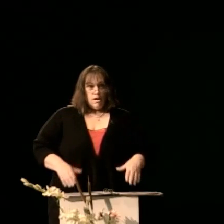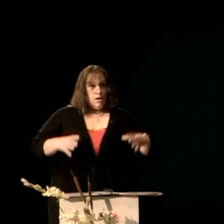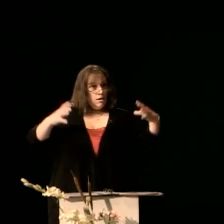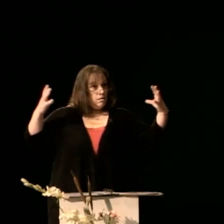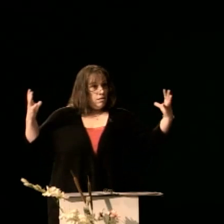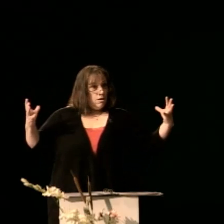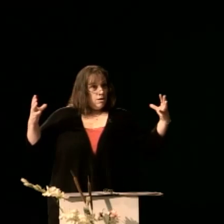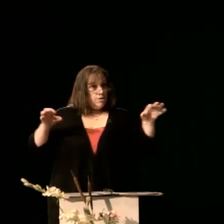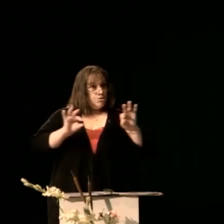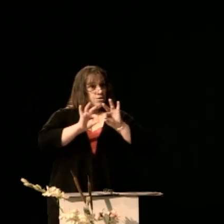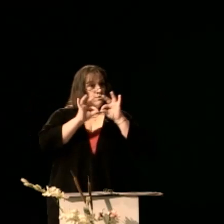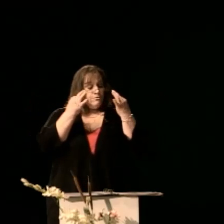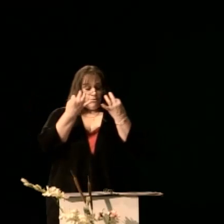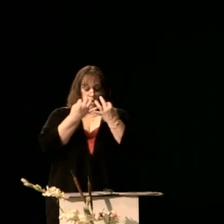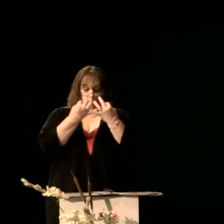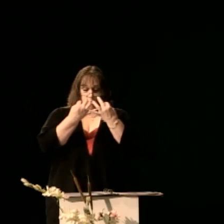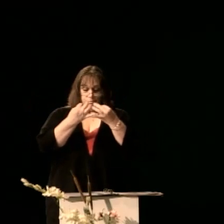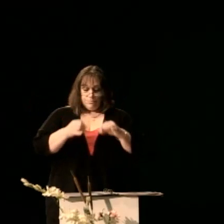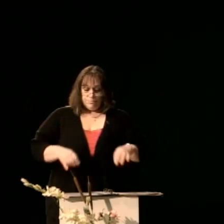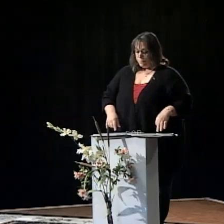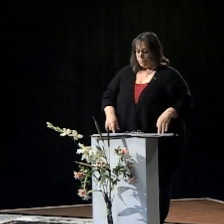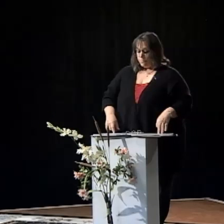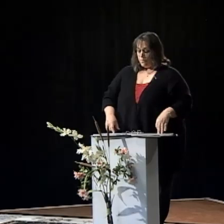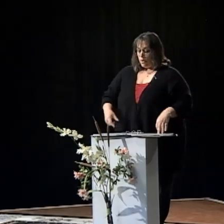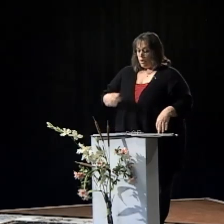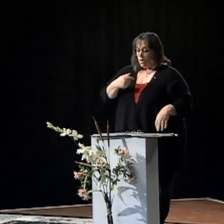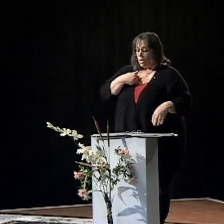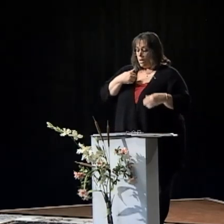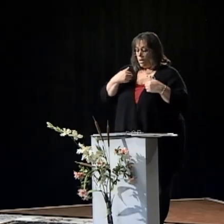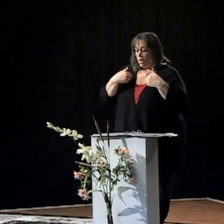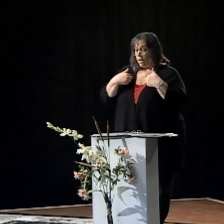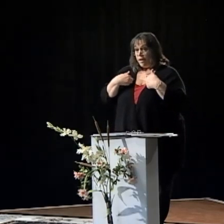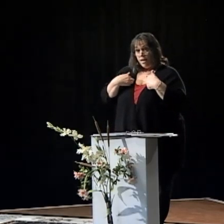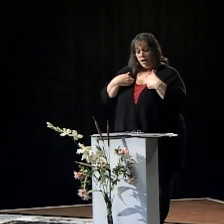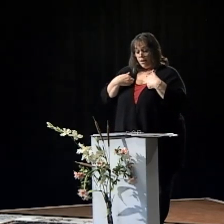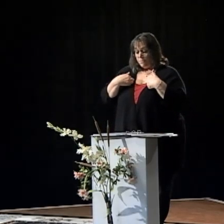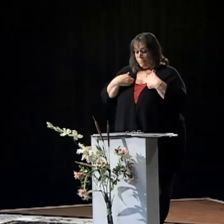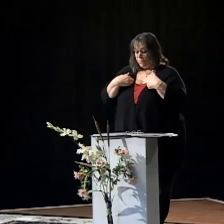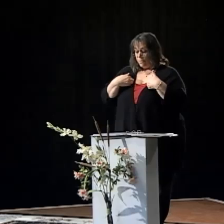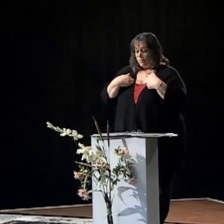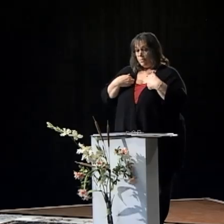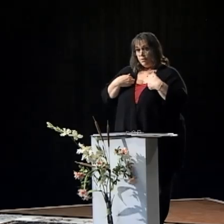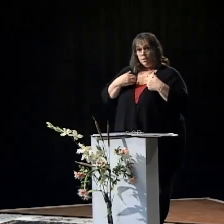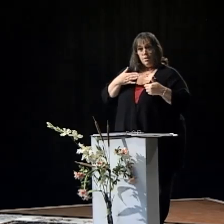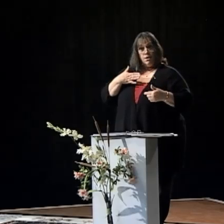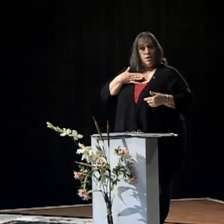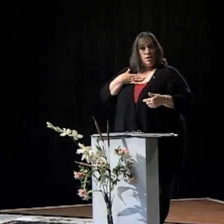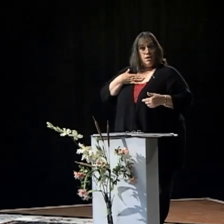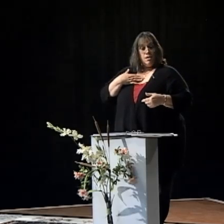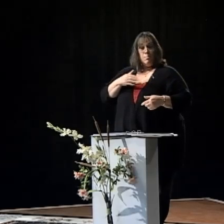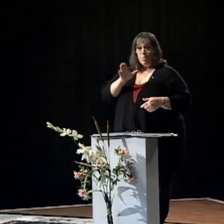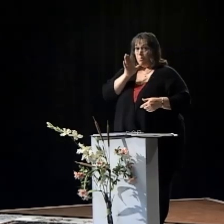a large family. I have my